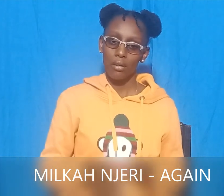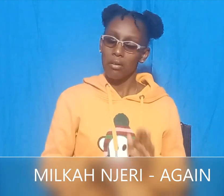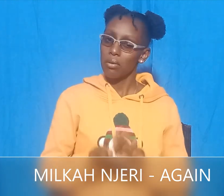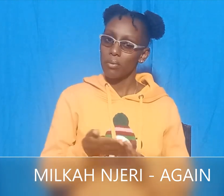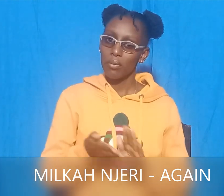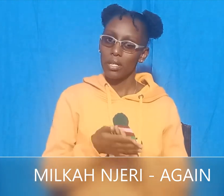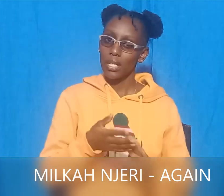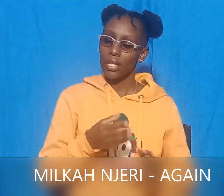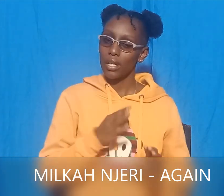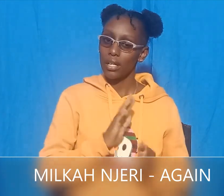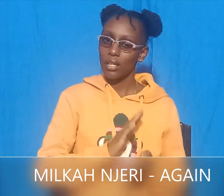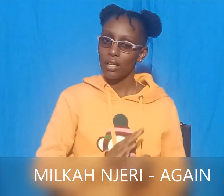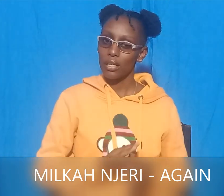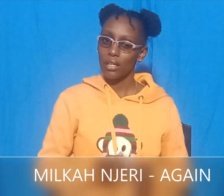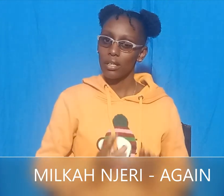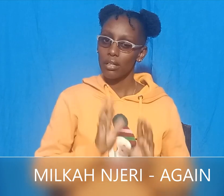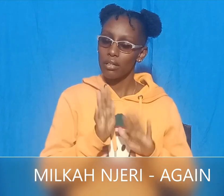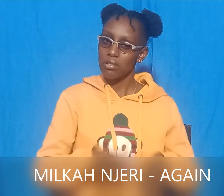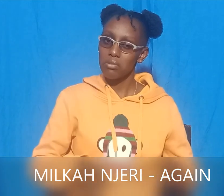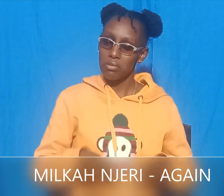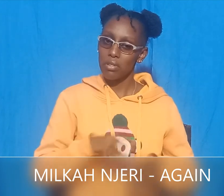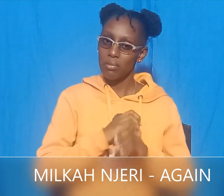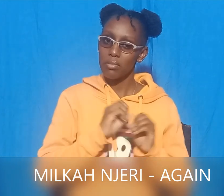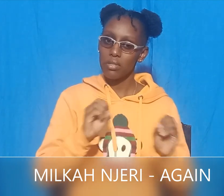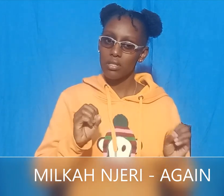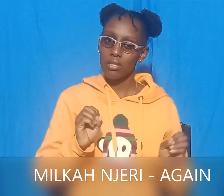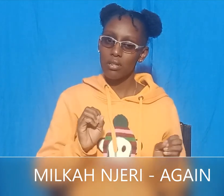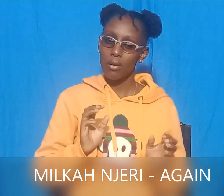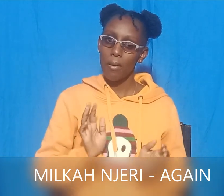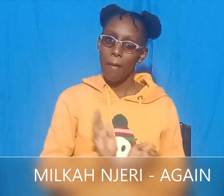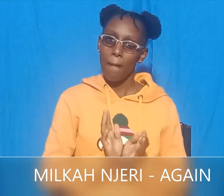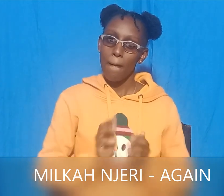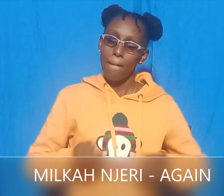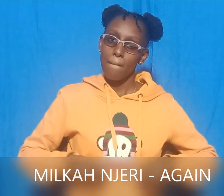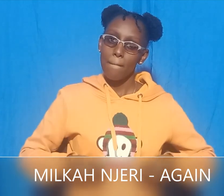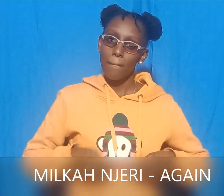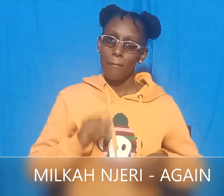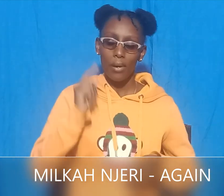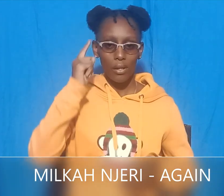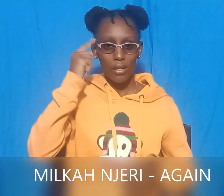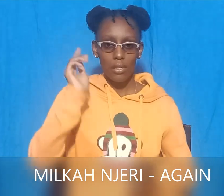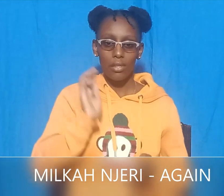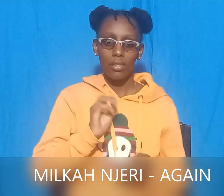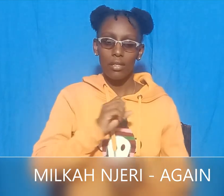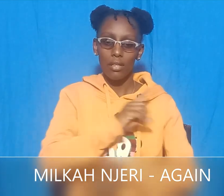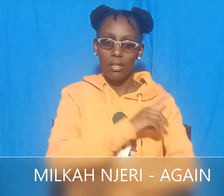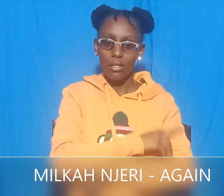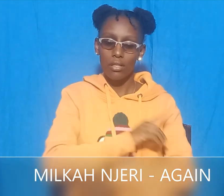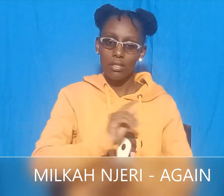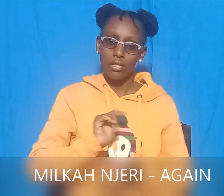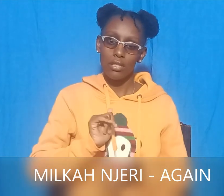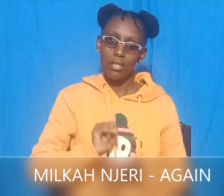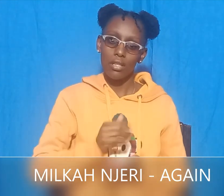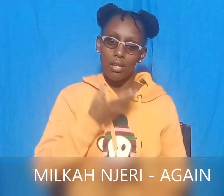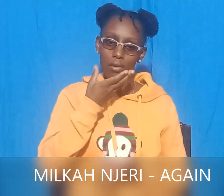The monkey thought. The monkey day is very hot. It will feel nice in the water.